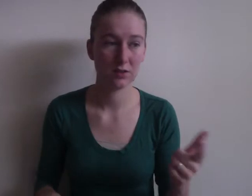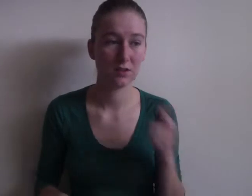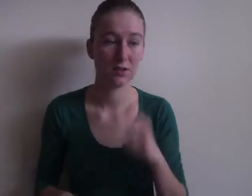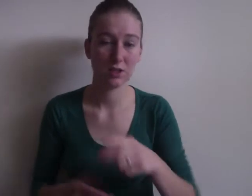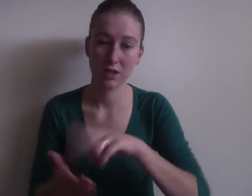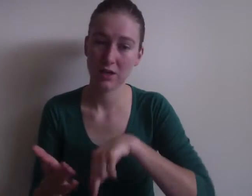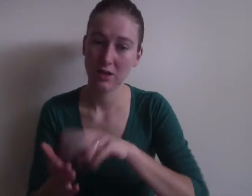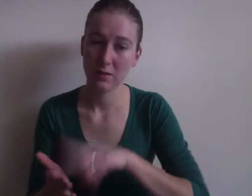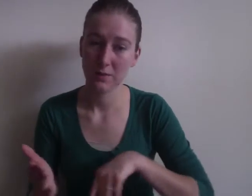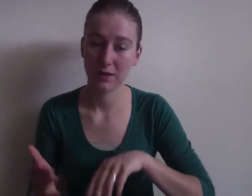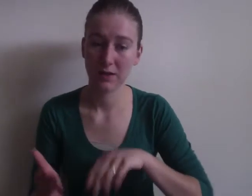Adam.